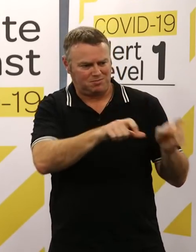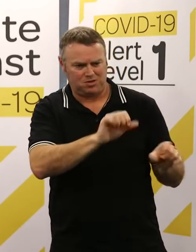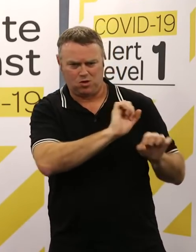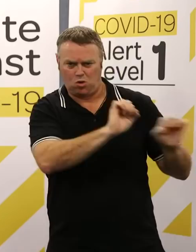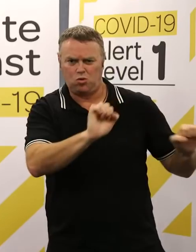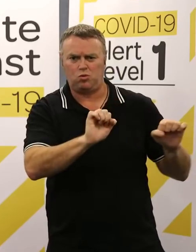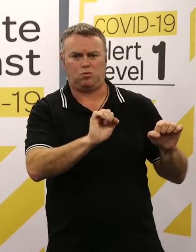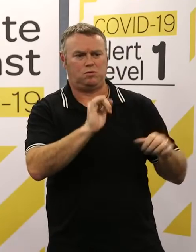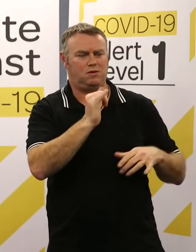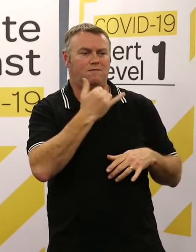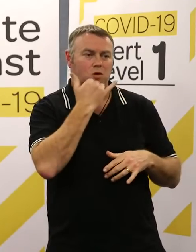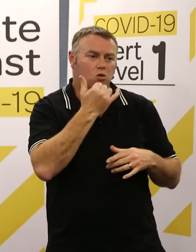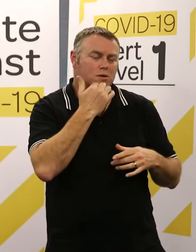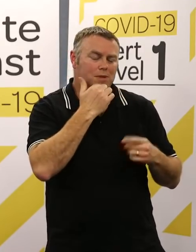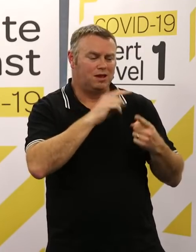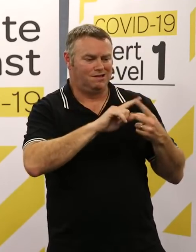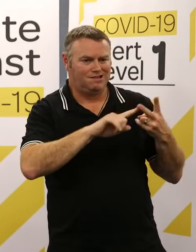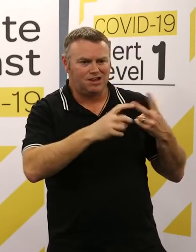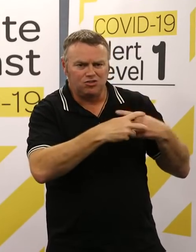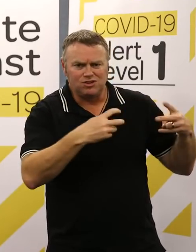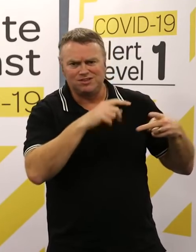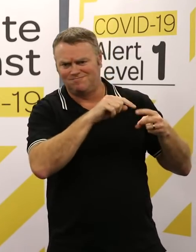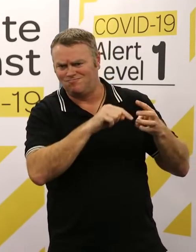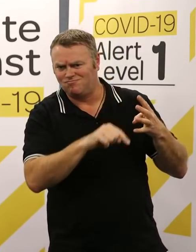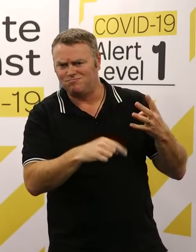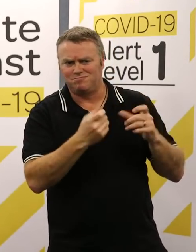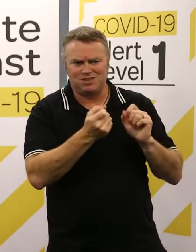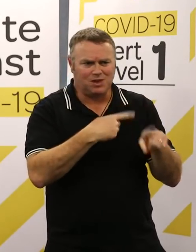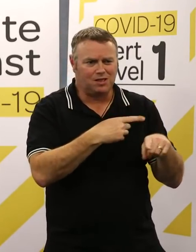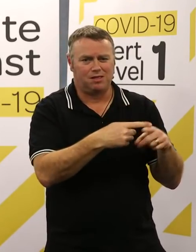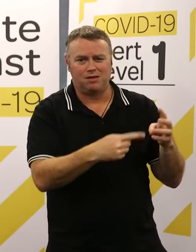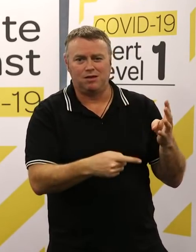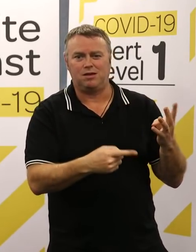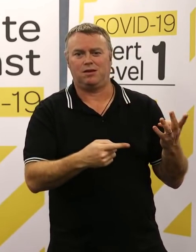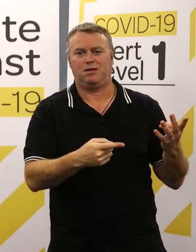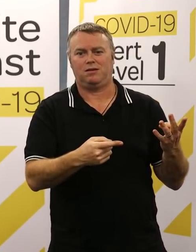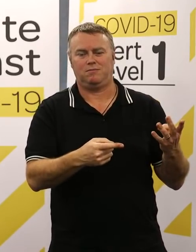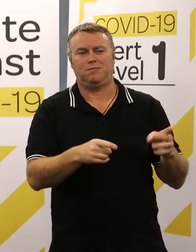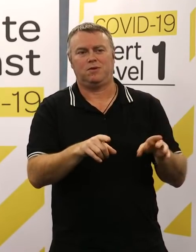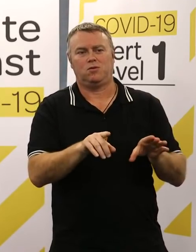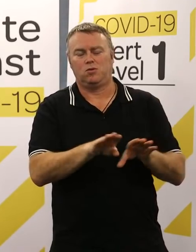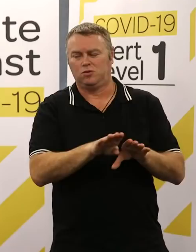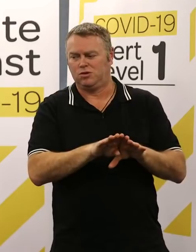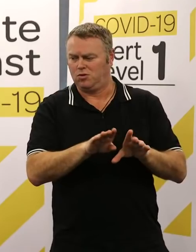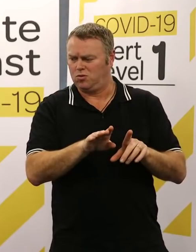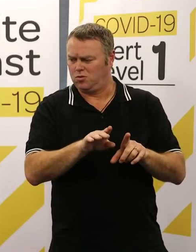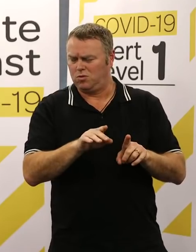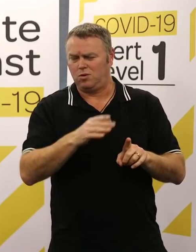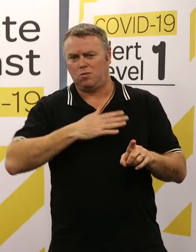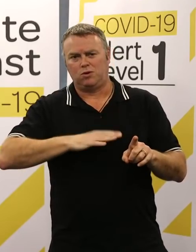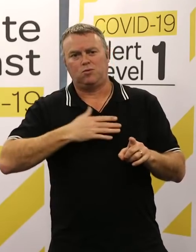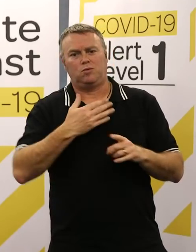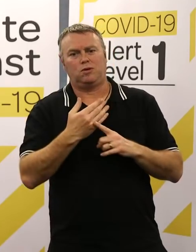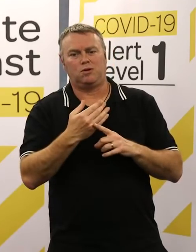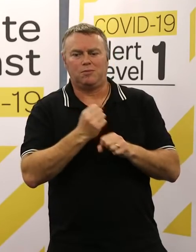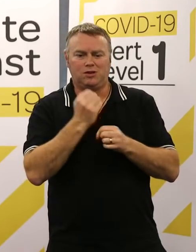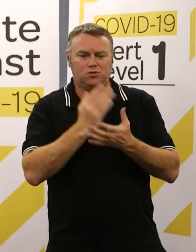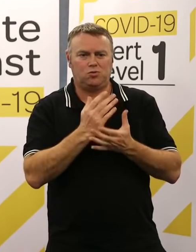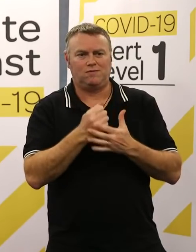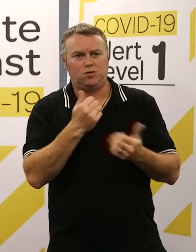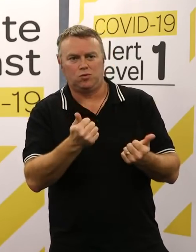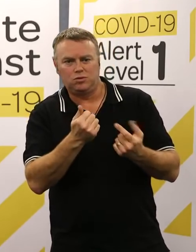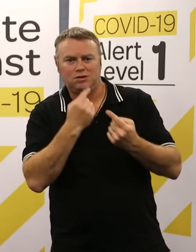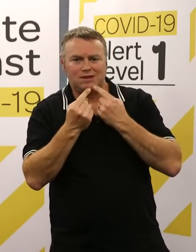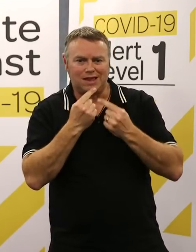the single sort of database for when people go through managed isolation, and ensuring we've got really good contact information